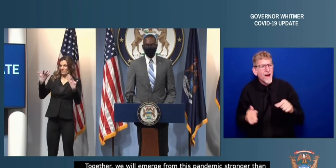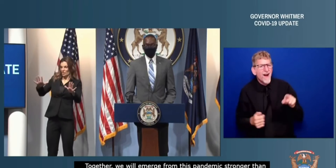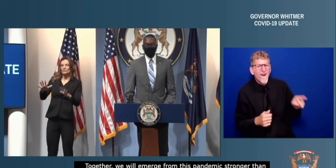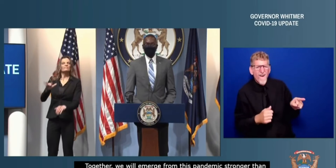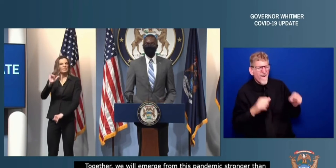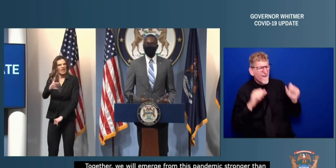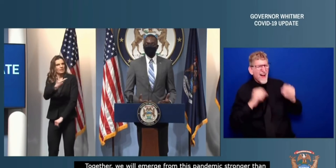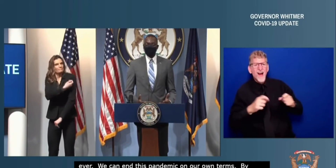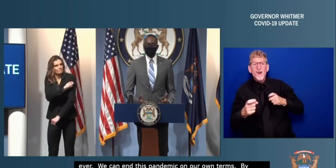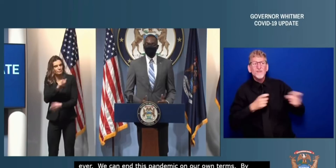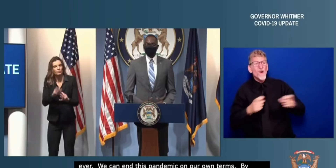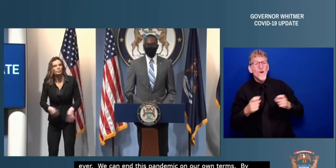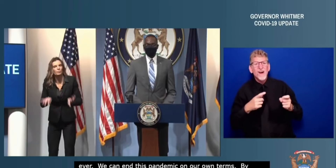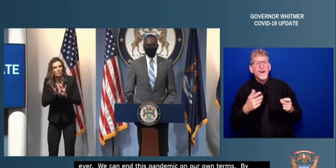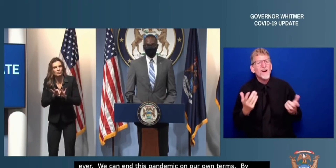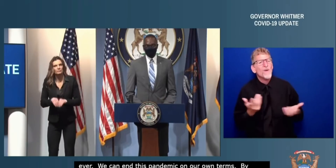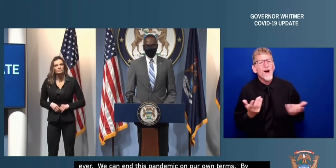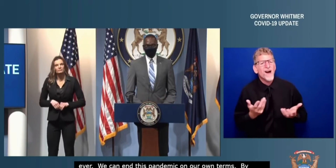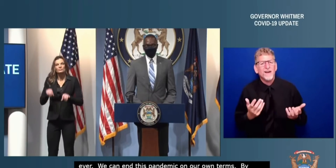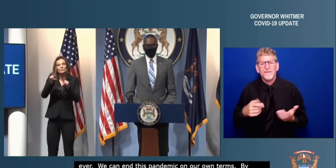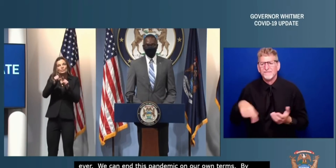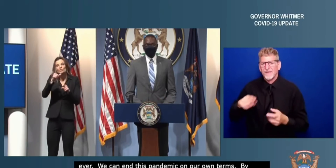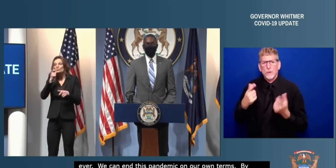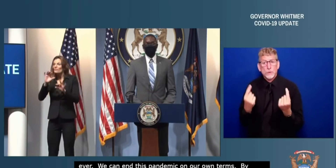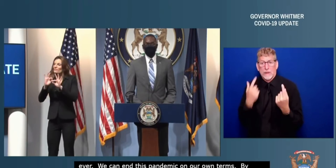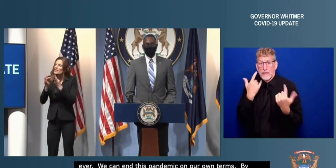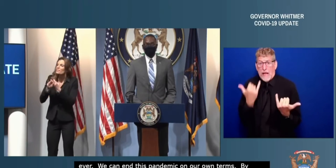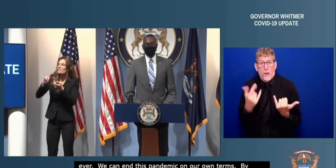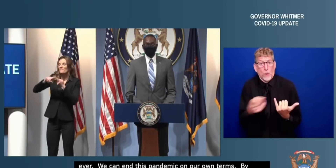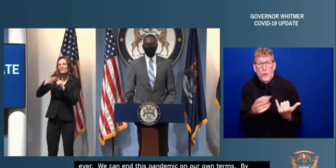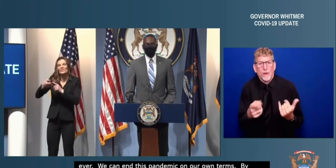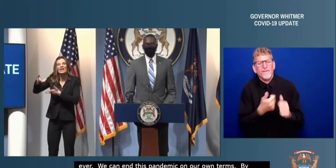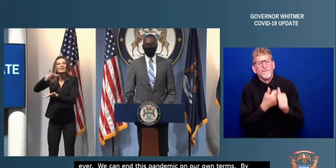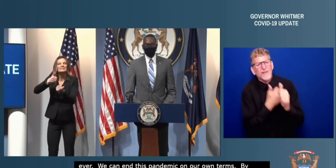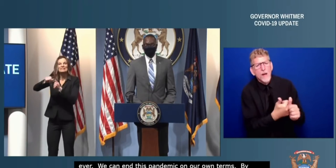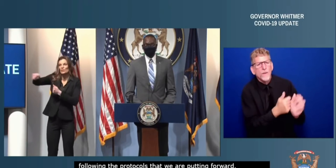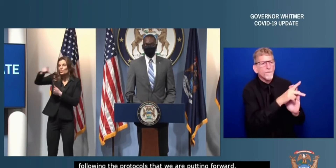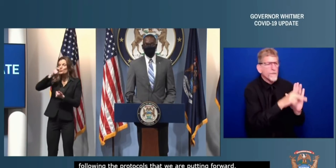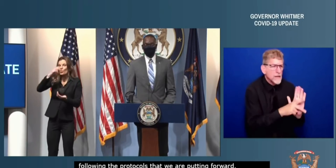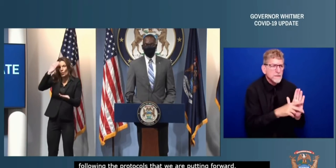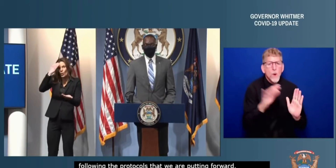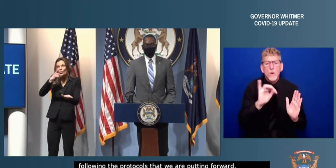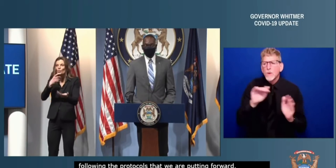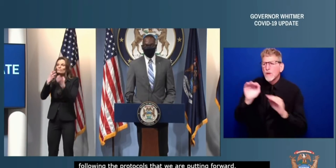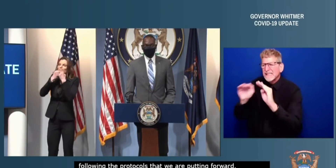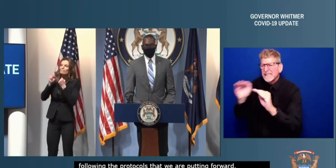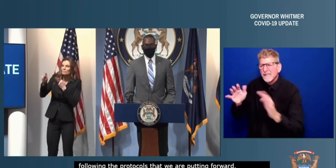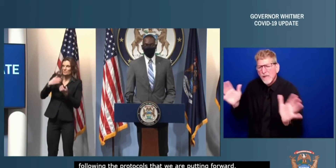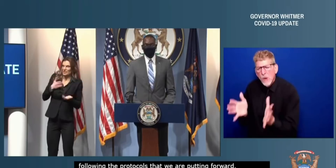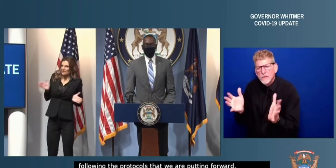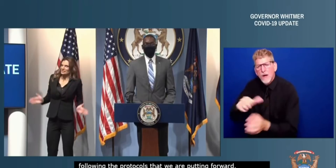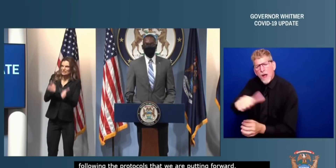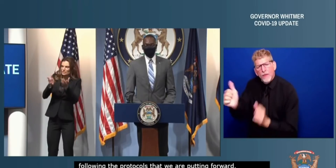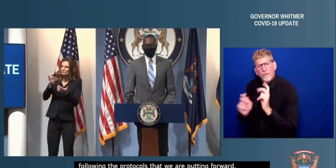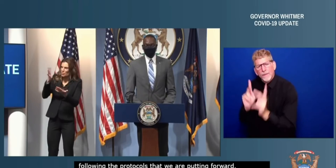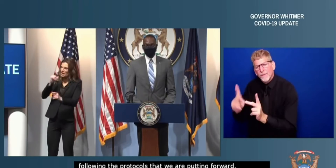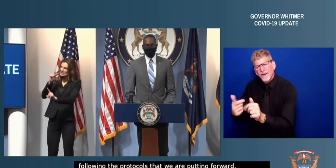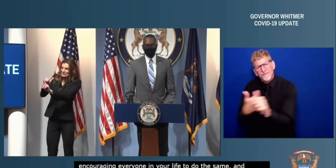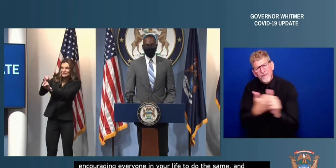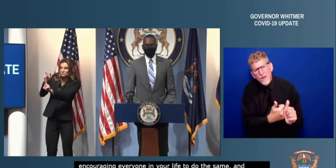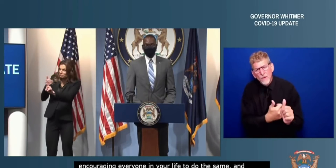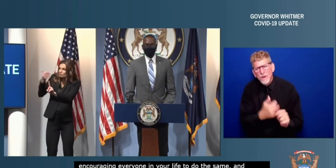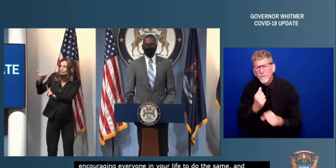forward, encouraging everyone in your life to do the same, and ensuring that everyone eligible to receive a vaccine gets